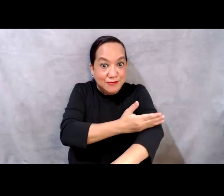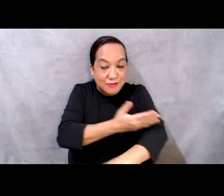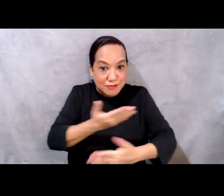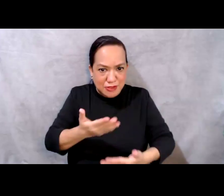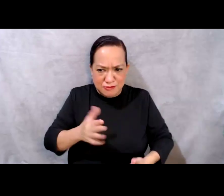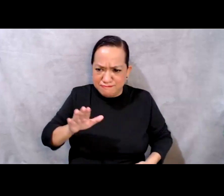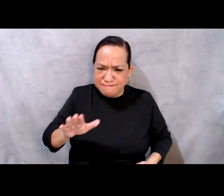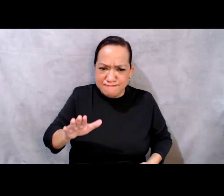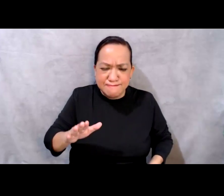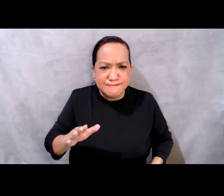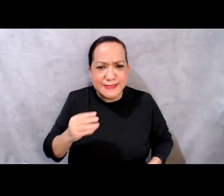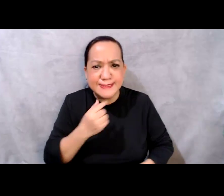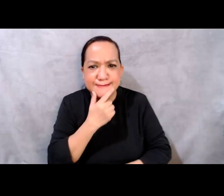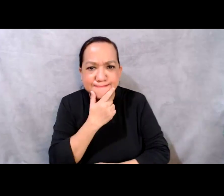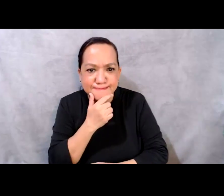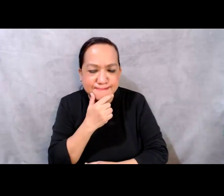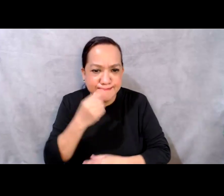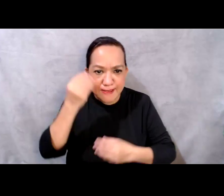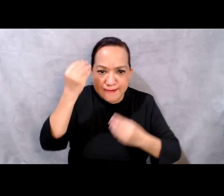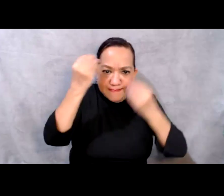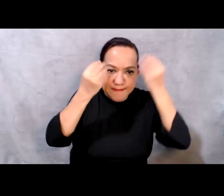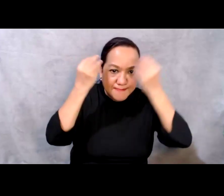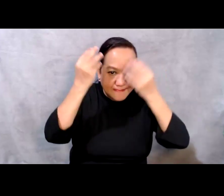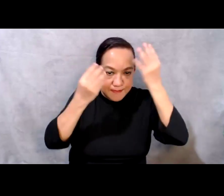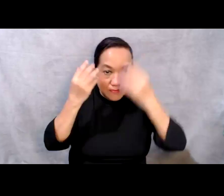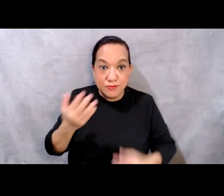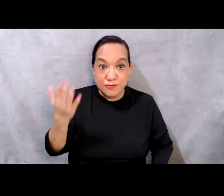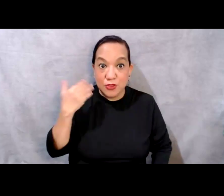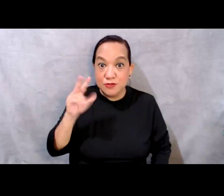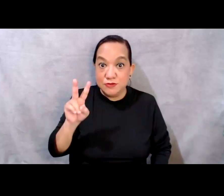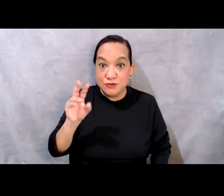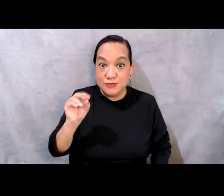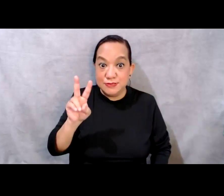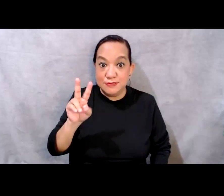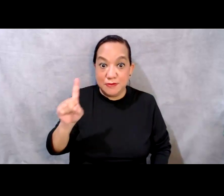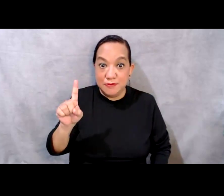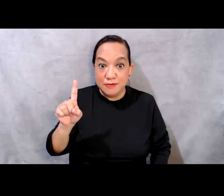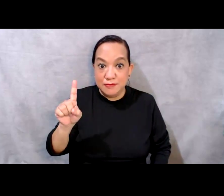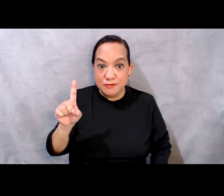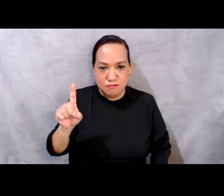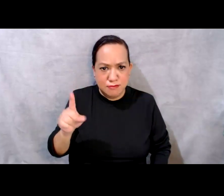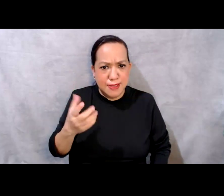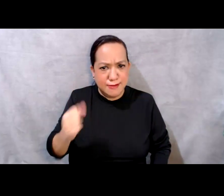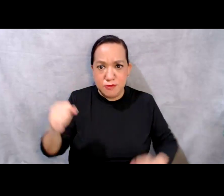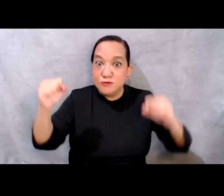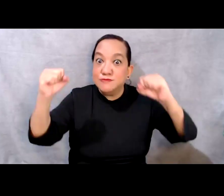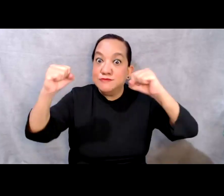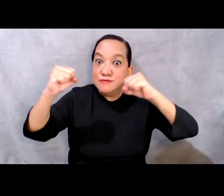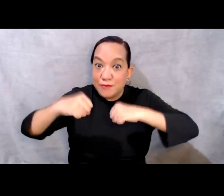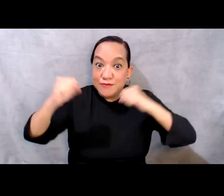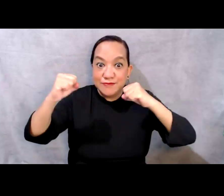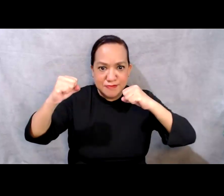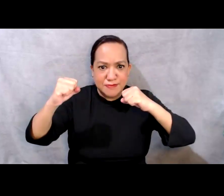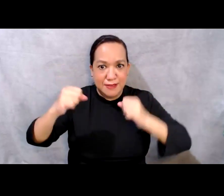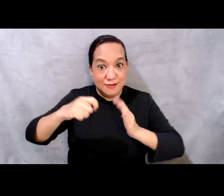And in 2021, ADB agreed. They said that the project had demonstrated the effectiveness of the accountability mechanism and its ability to make